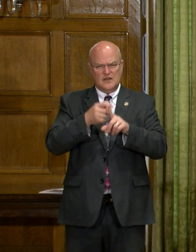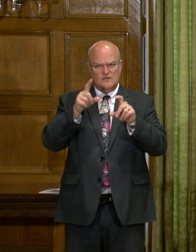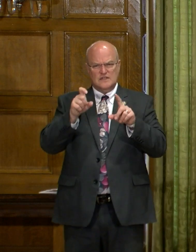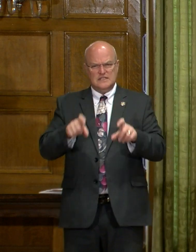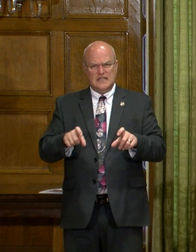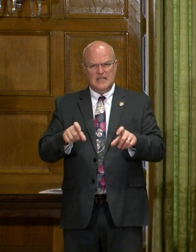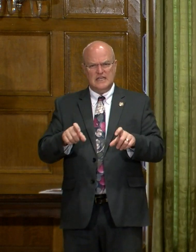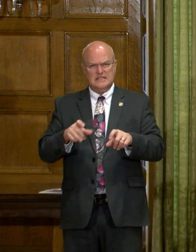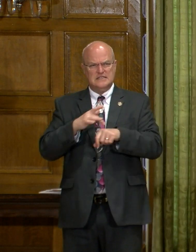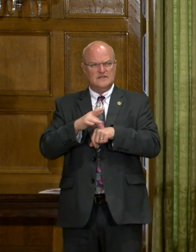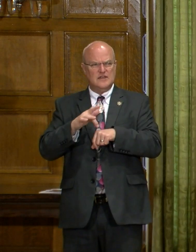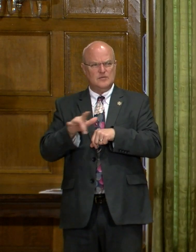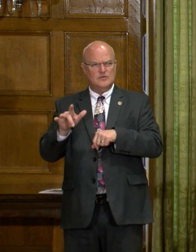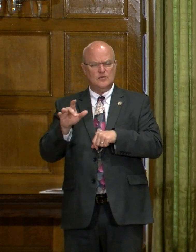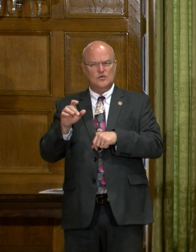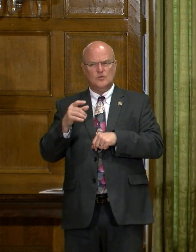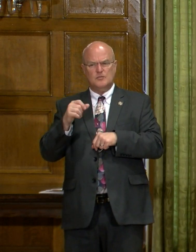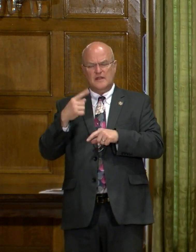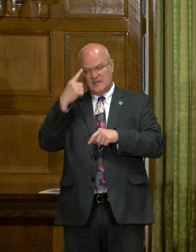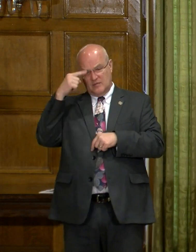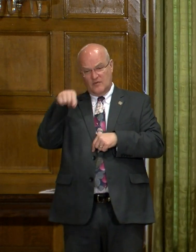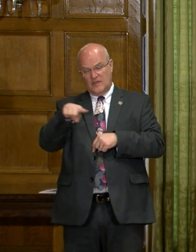tests be made available to them?